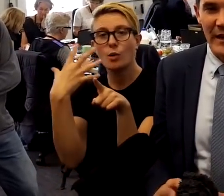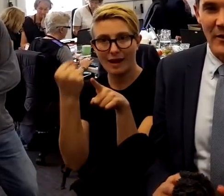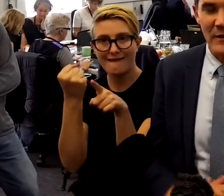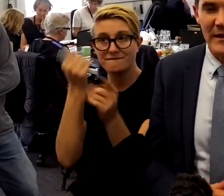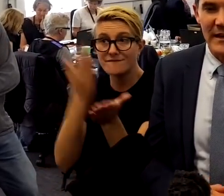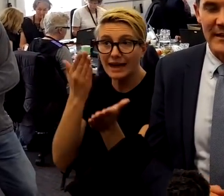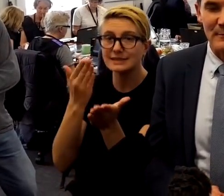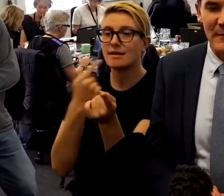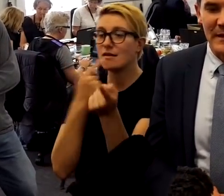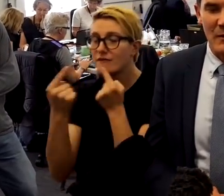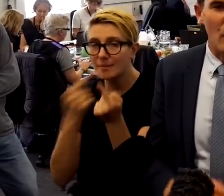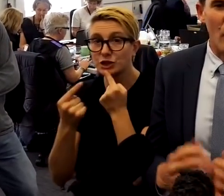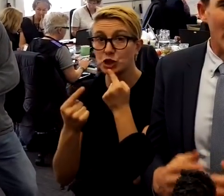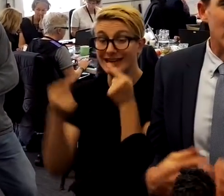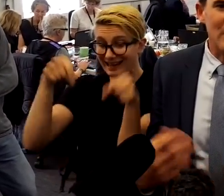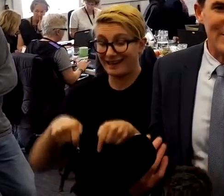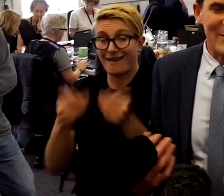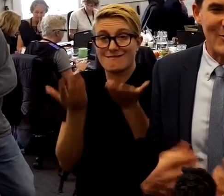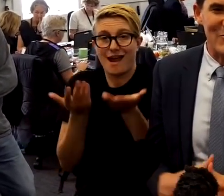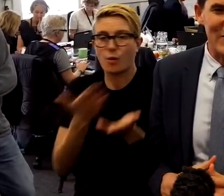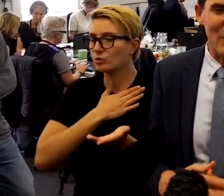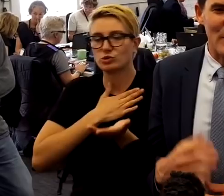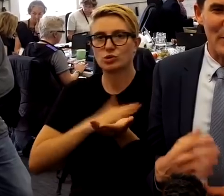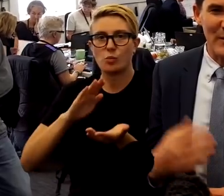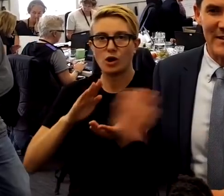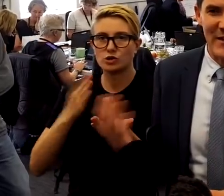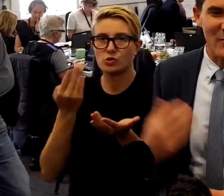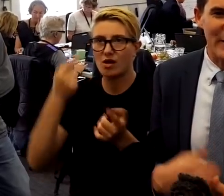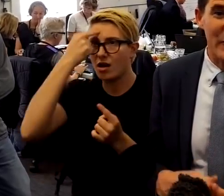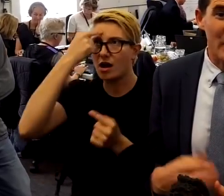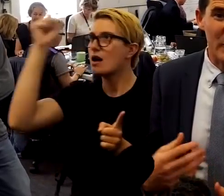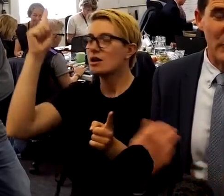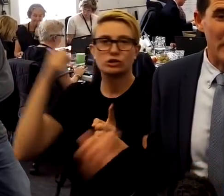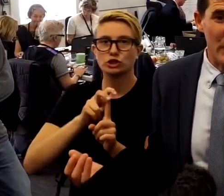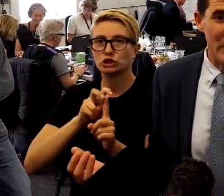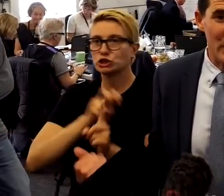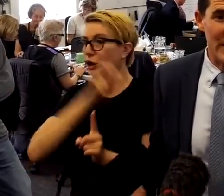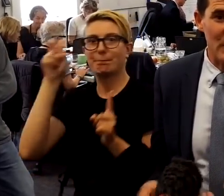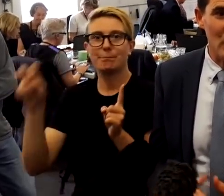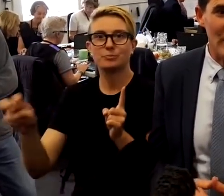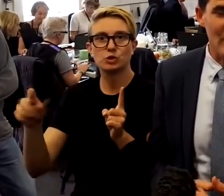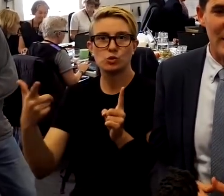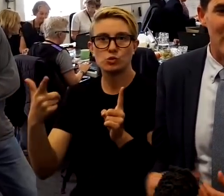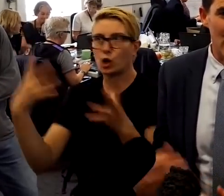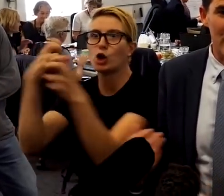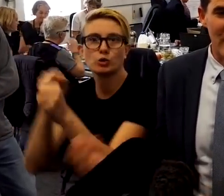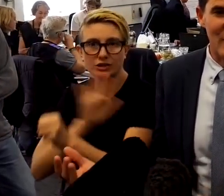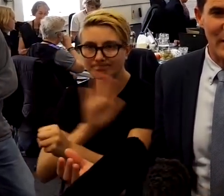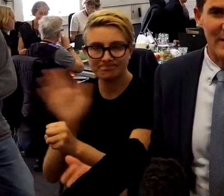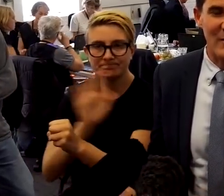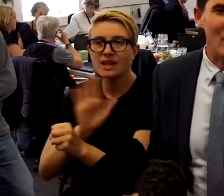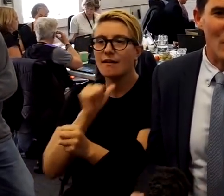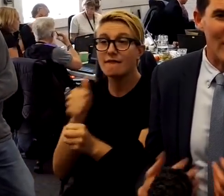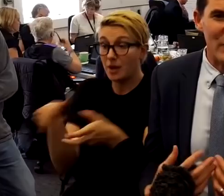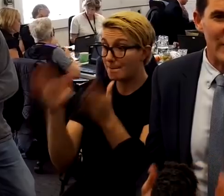here and the now. We're not jumping to conclusions. You know, when a building gets evacuated because someone's burnt the toast, for example, and if the building's